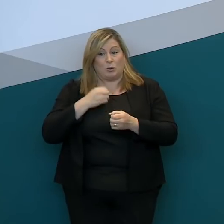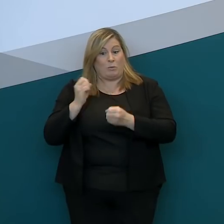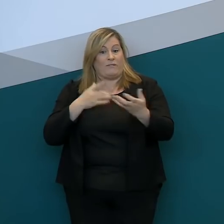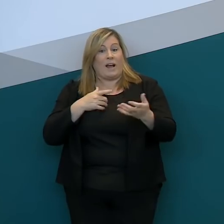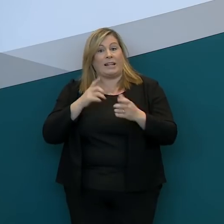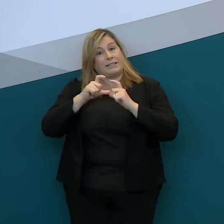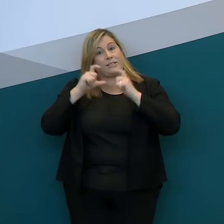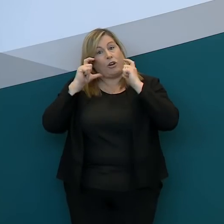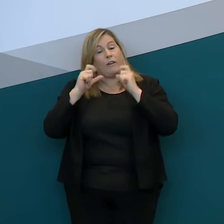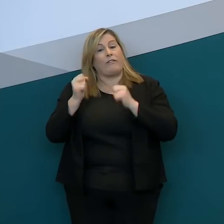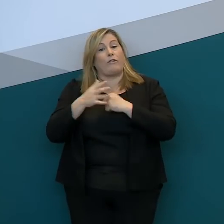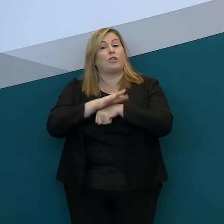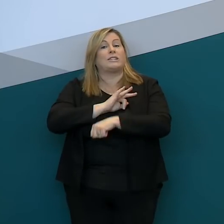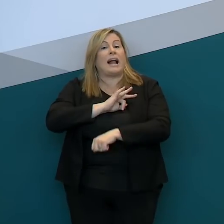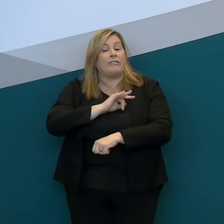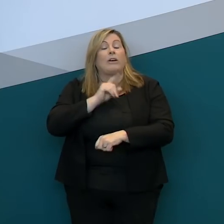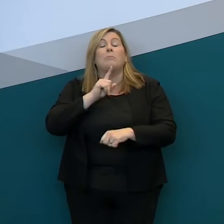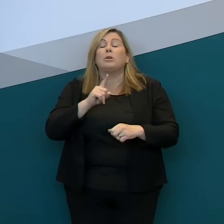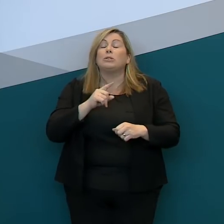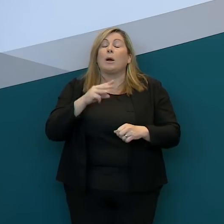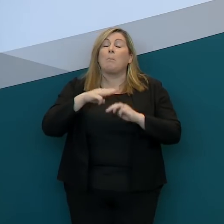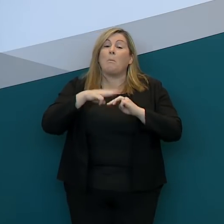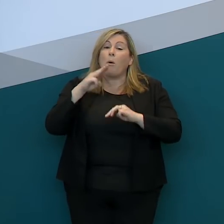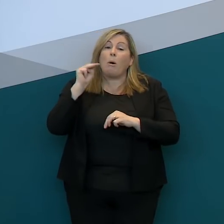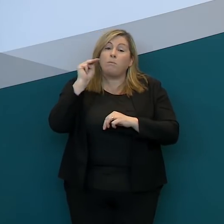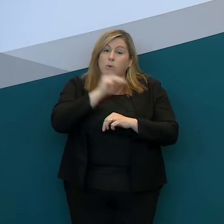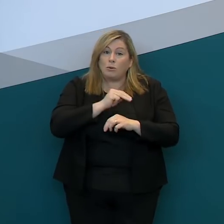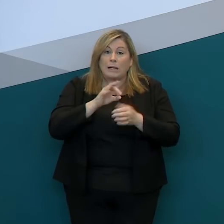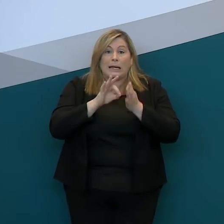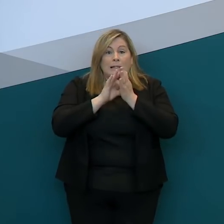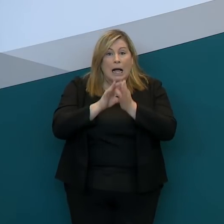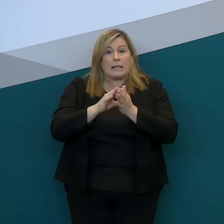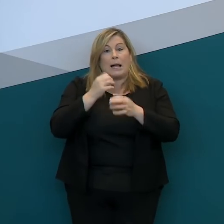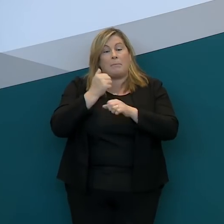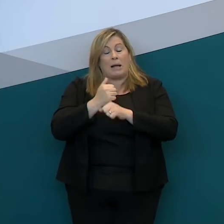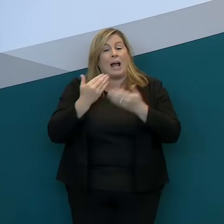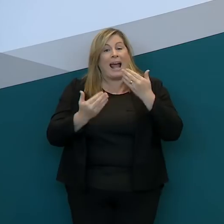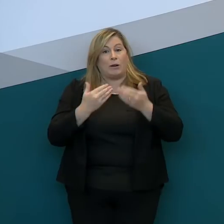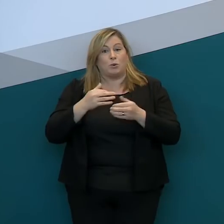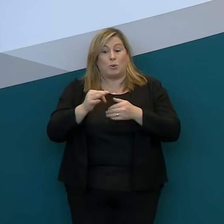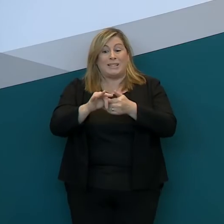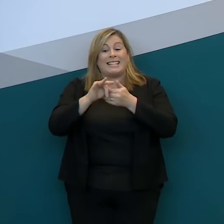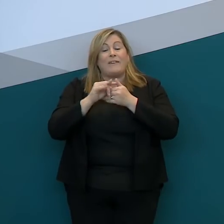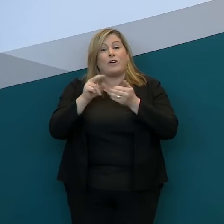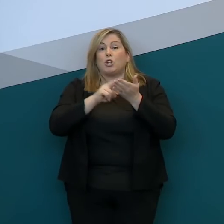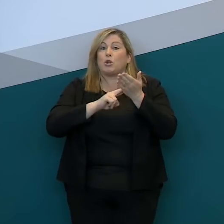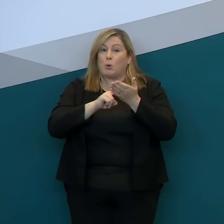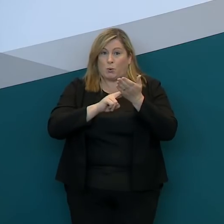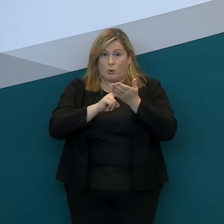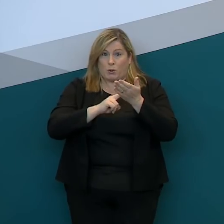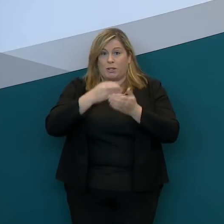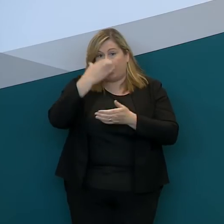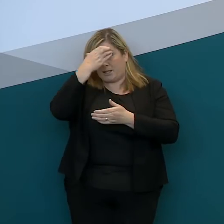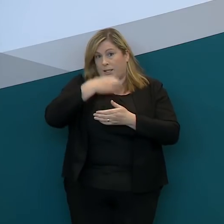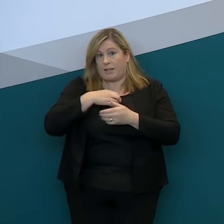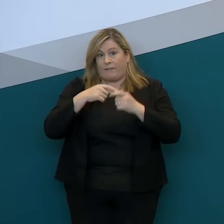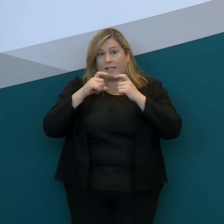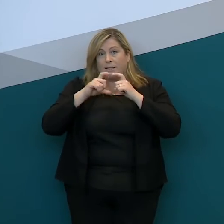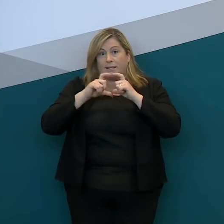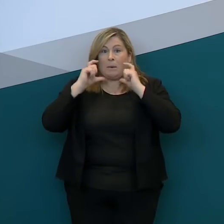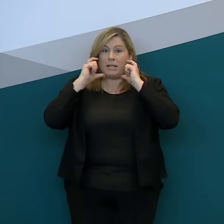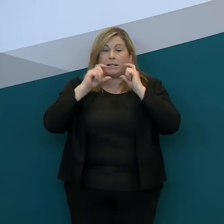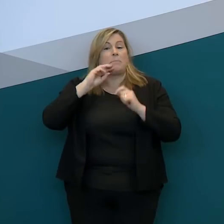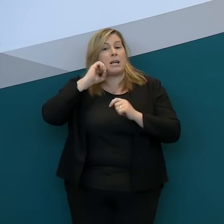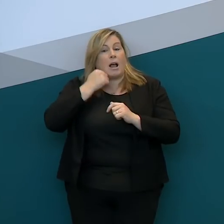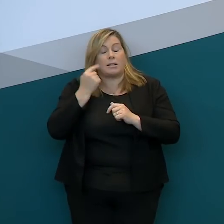for themselves, but probably more importantly, guidance in relation to how to safely use them, because the message and